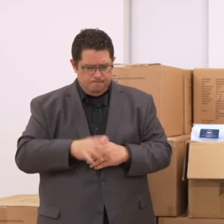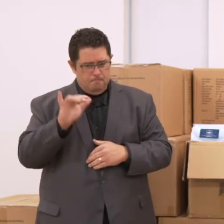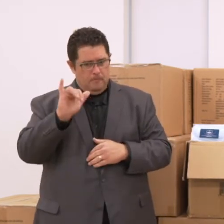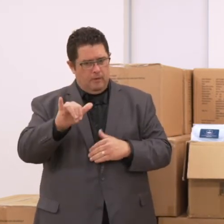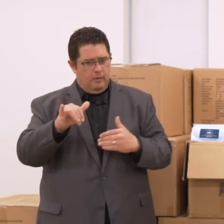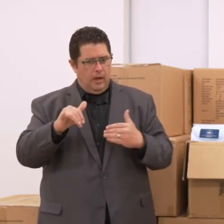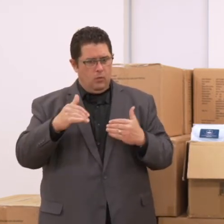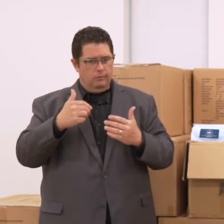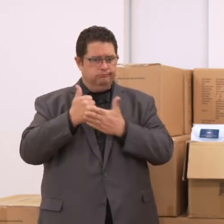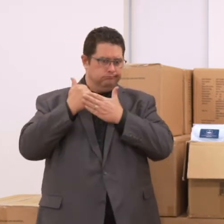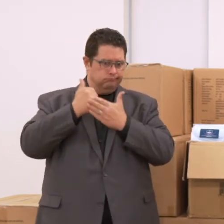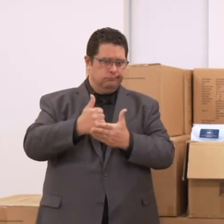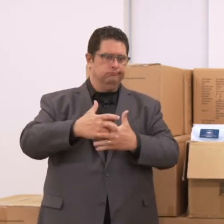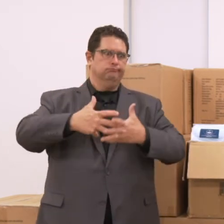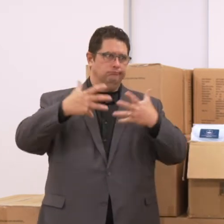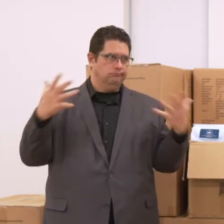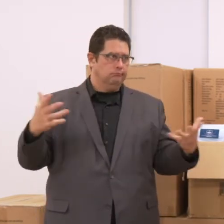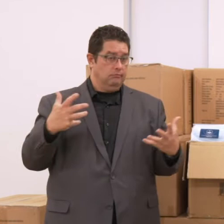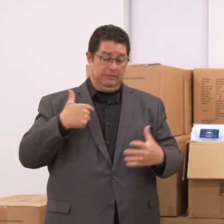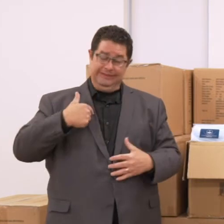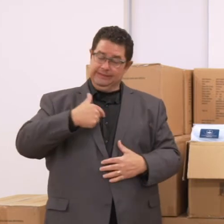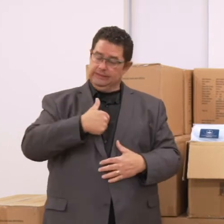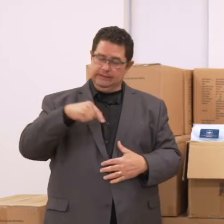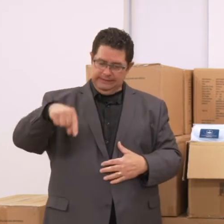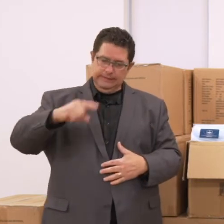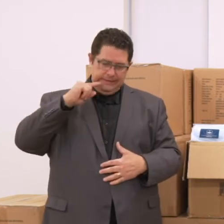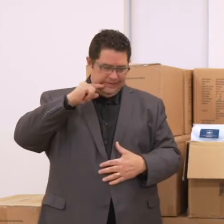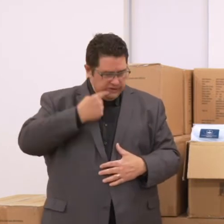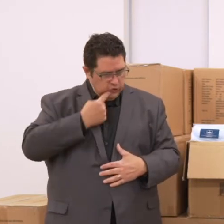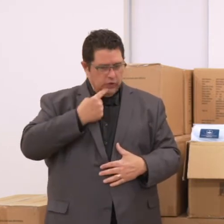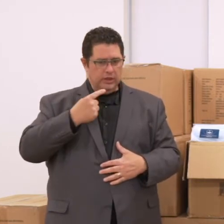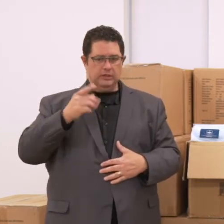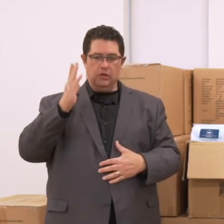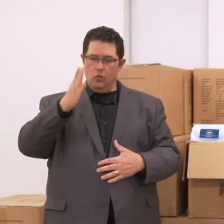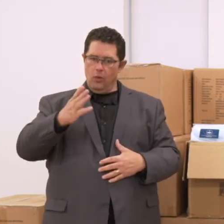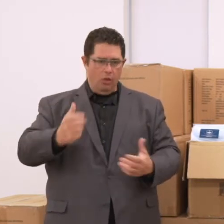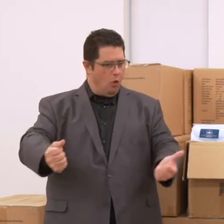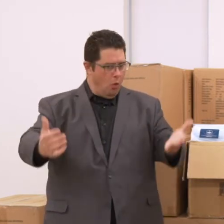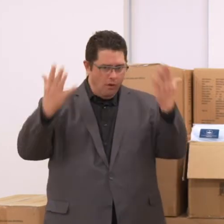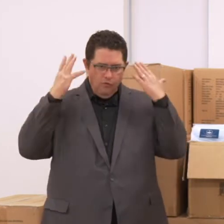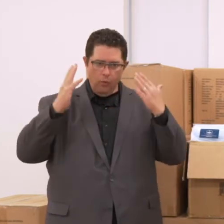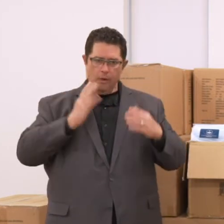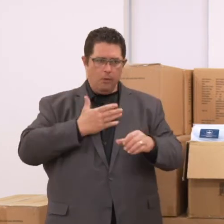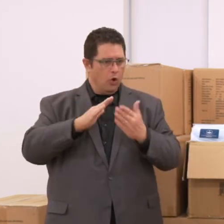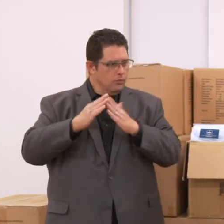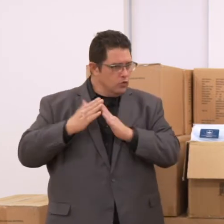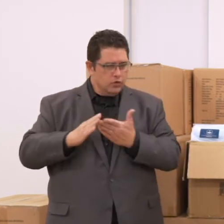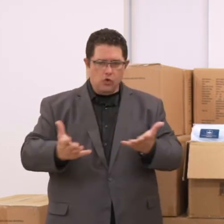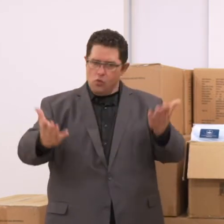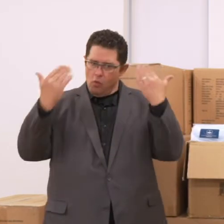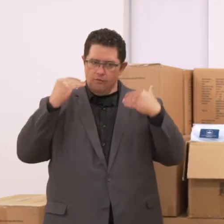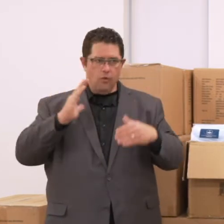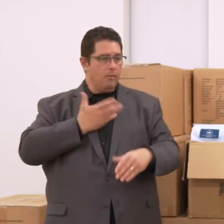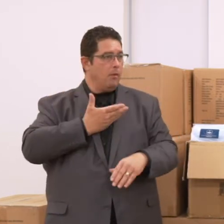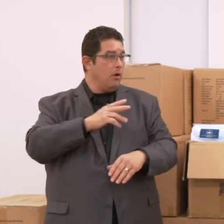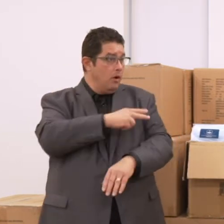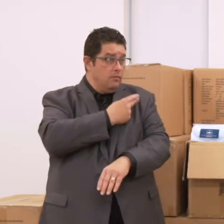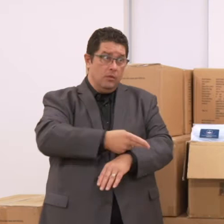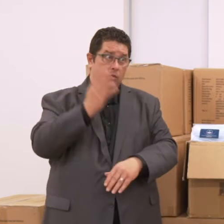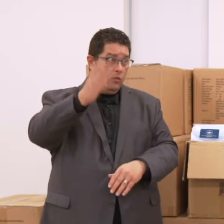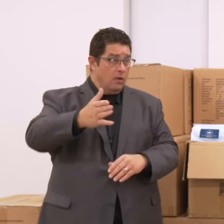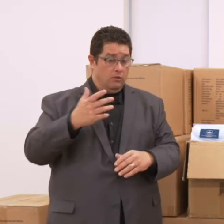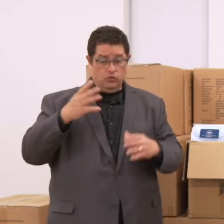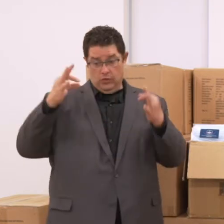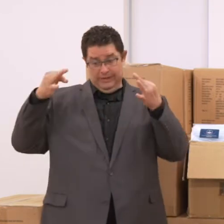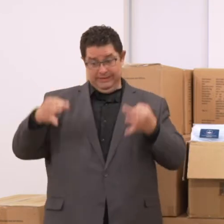a big impact. This is serious. This will overwhelm our community. This will overwhelm our hospitals. The decisions we're making